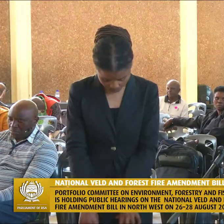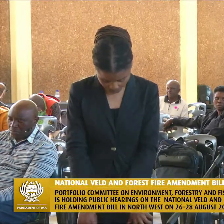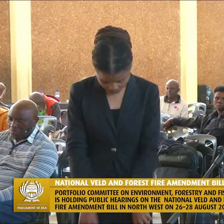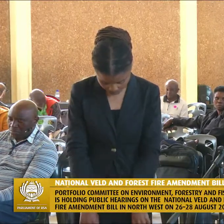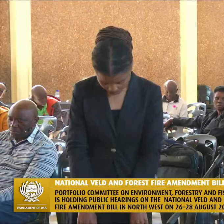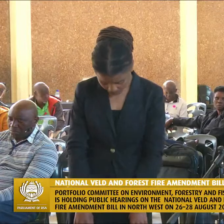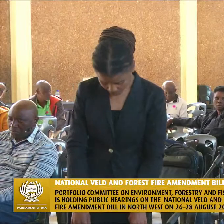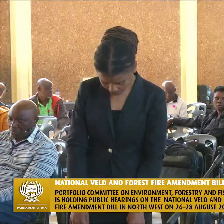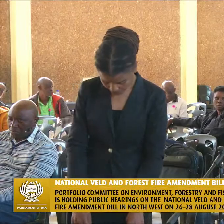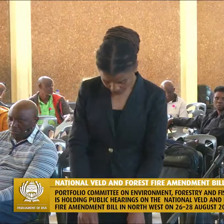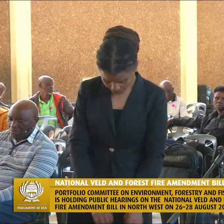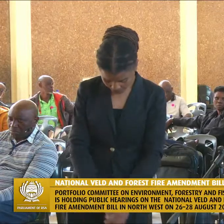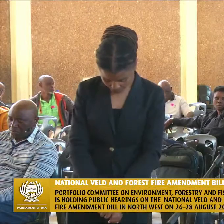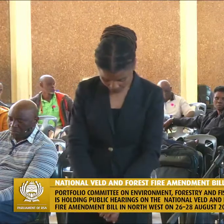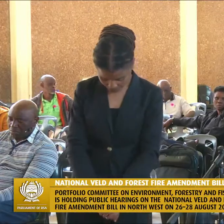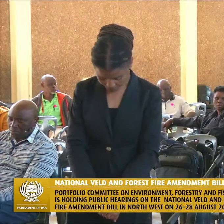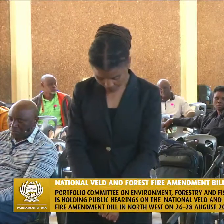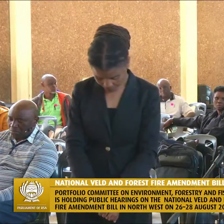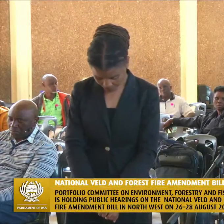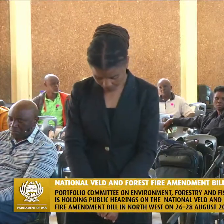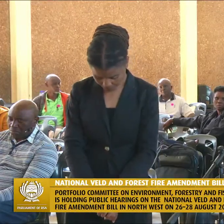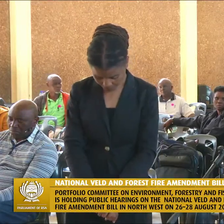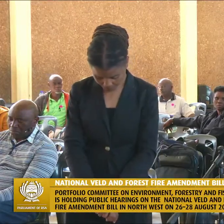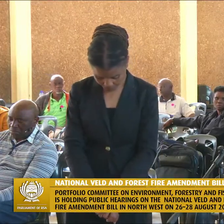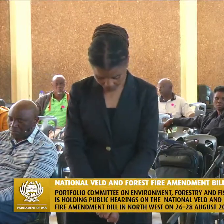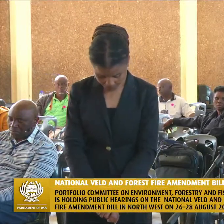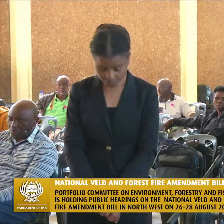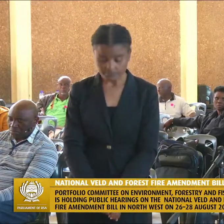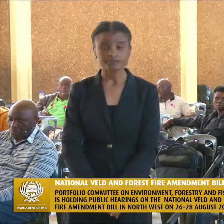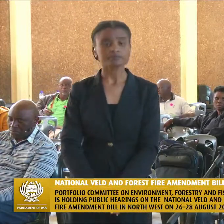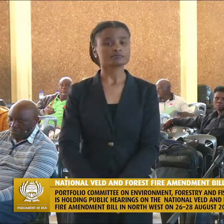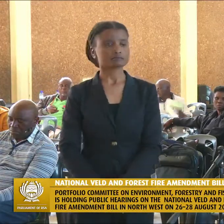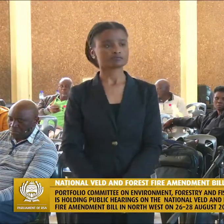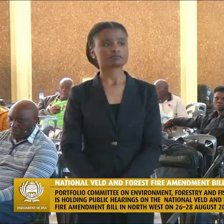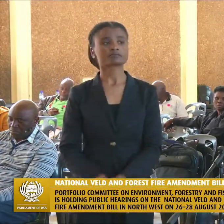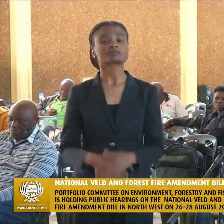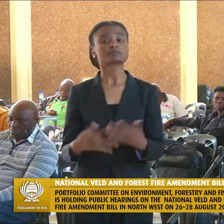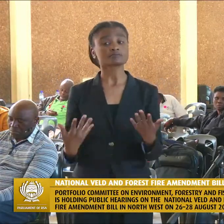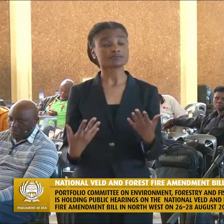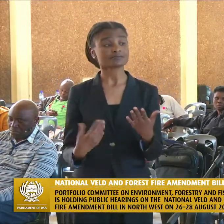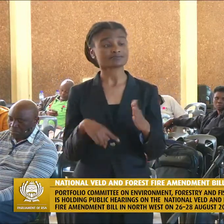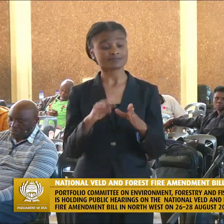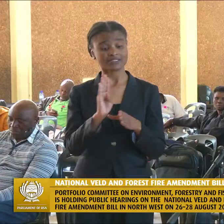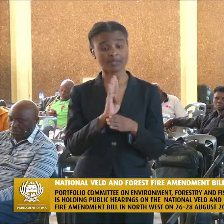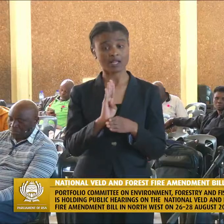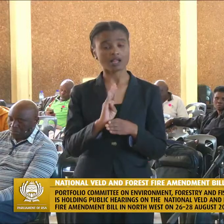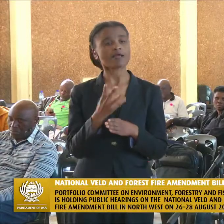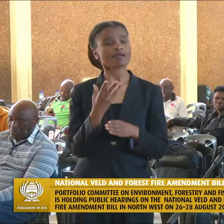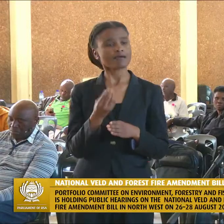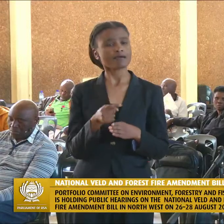how much things they have achieved and for now what things we should deal with